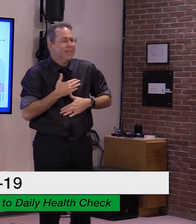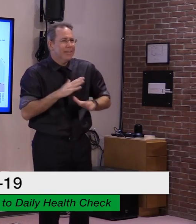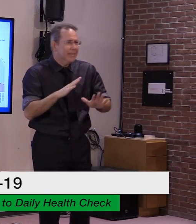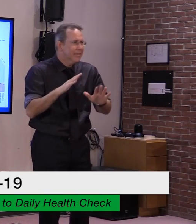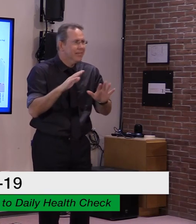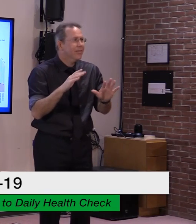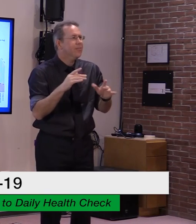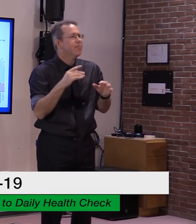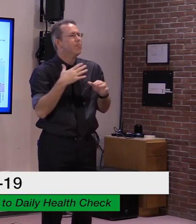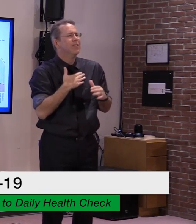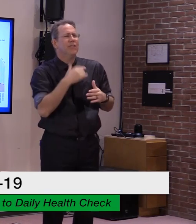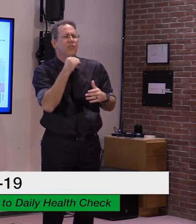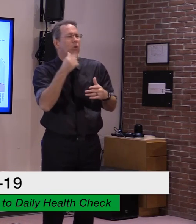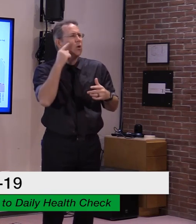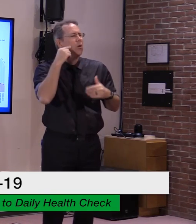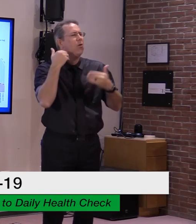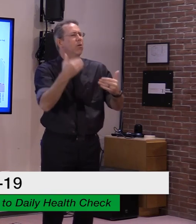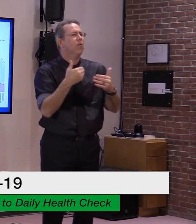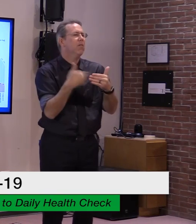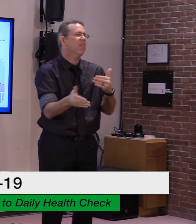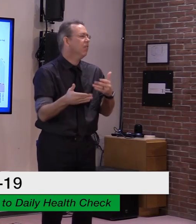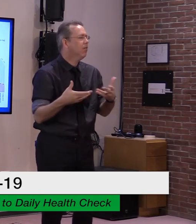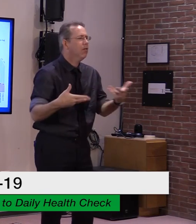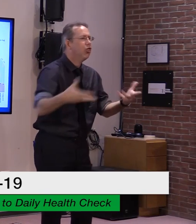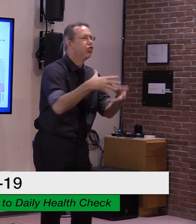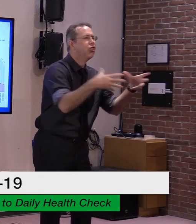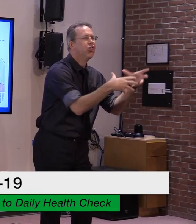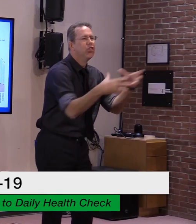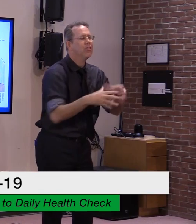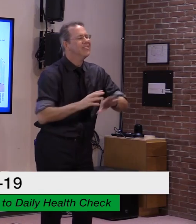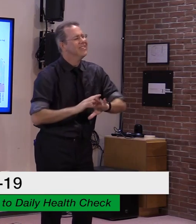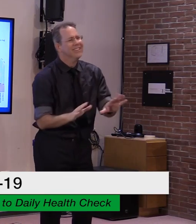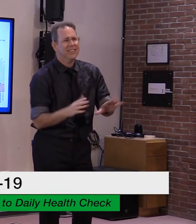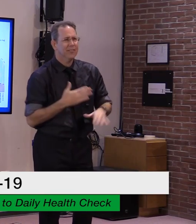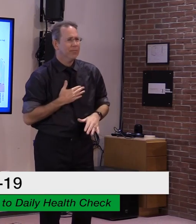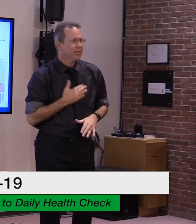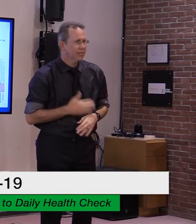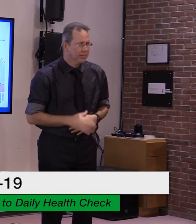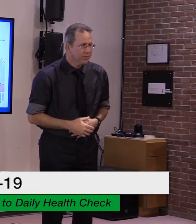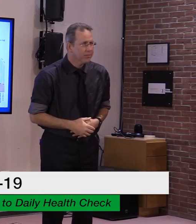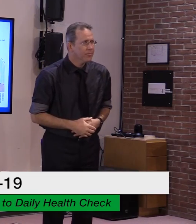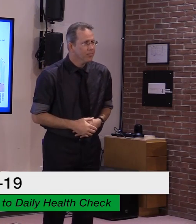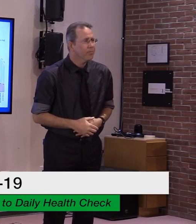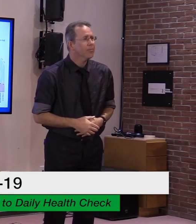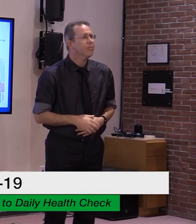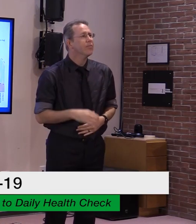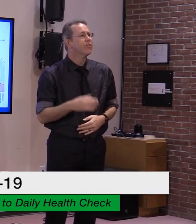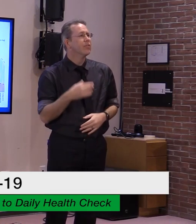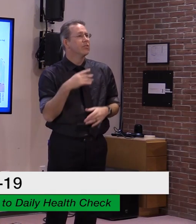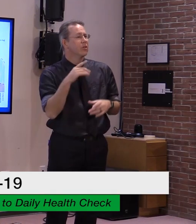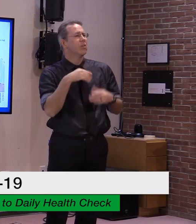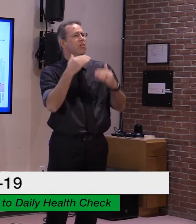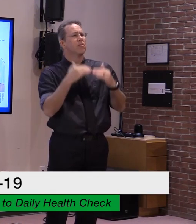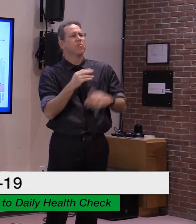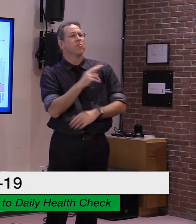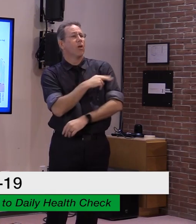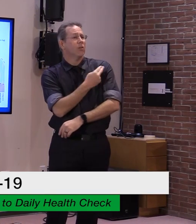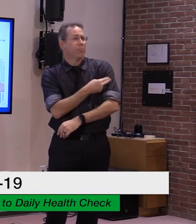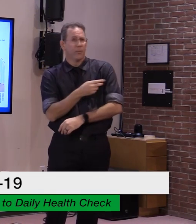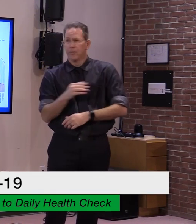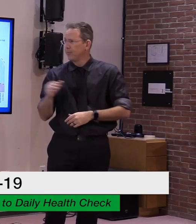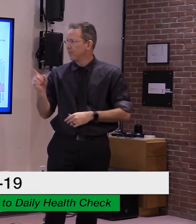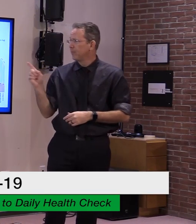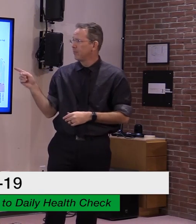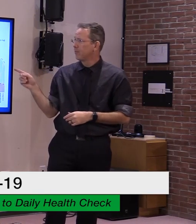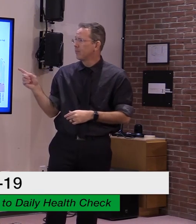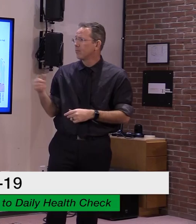at the hospital forecast very briefly we talked about this last week you can see the historic numbers and then the forecast numbers based